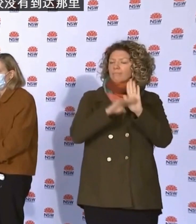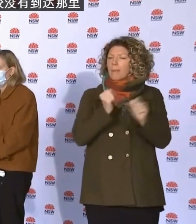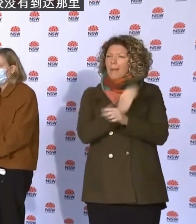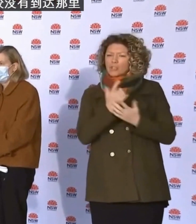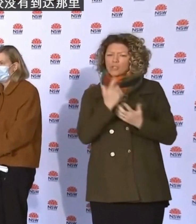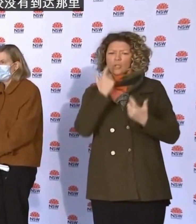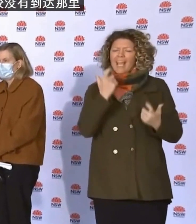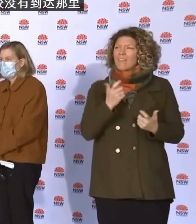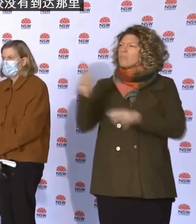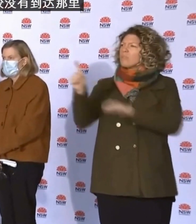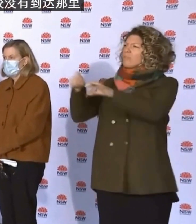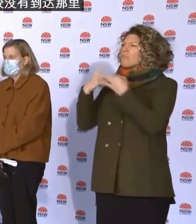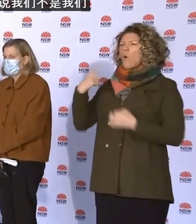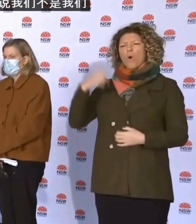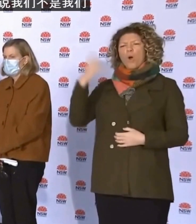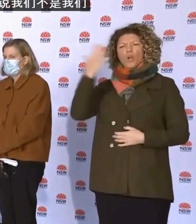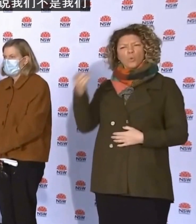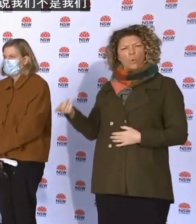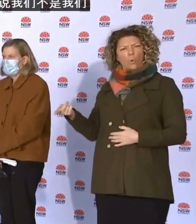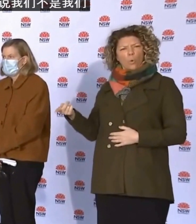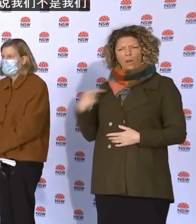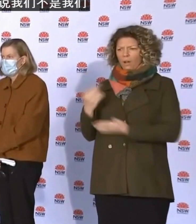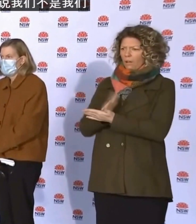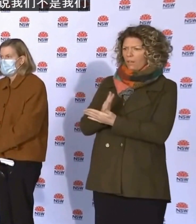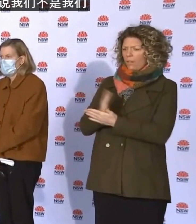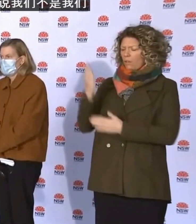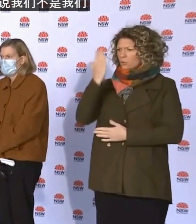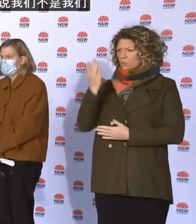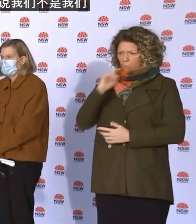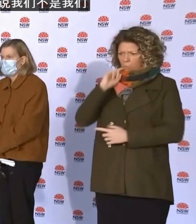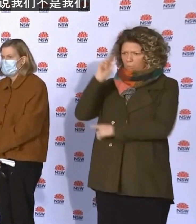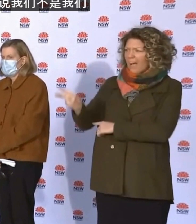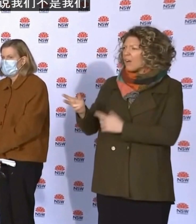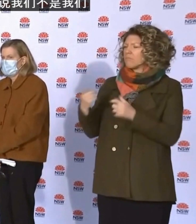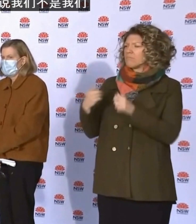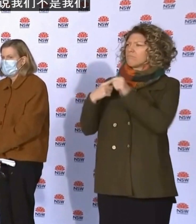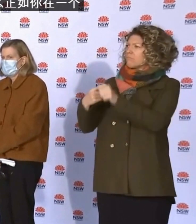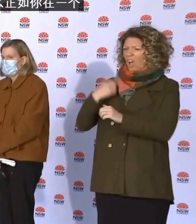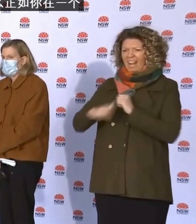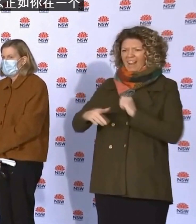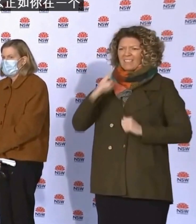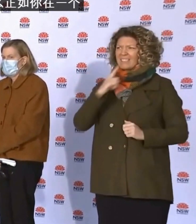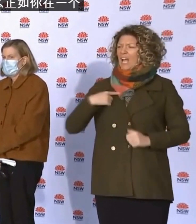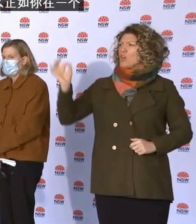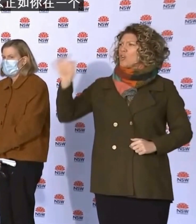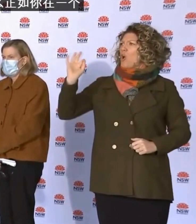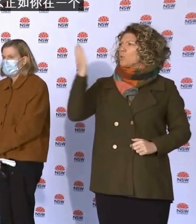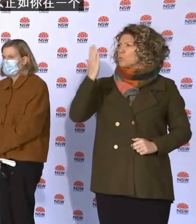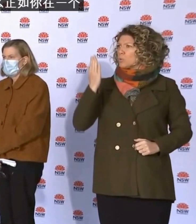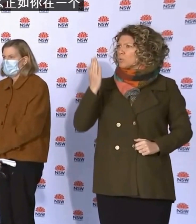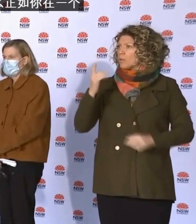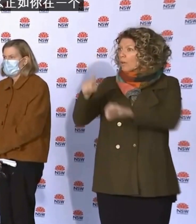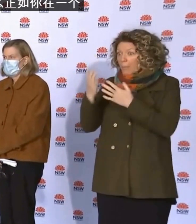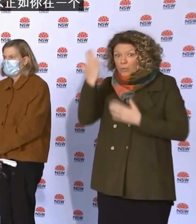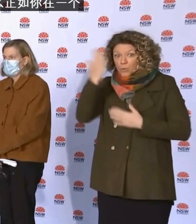same undertaking for schools? Why do schools not get that? Well, we've not said that we're not. I've not said we're not. We are looking at all opportunities.